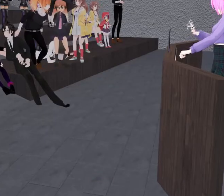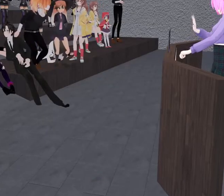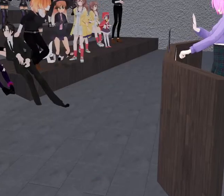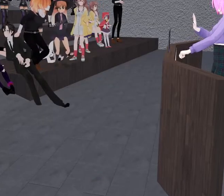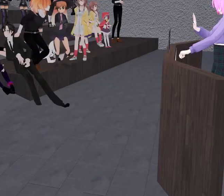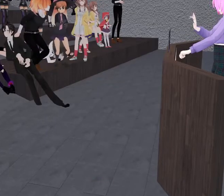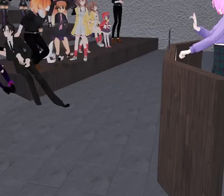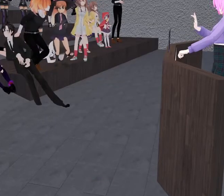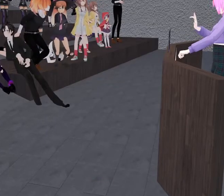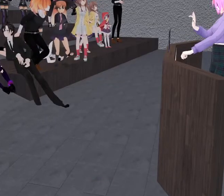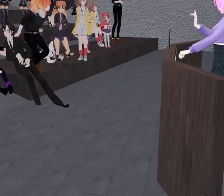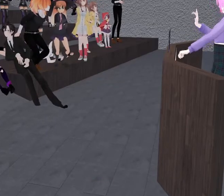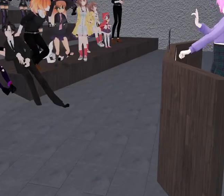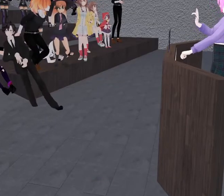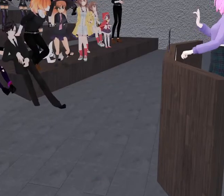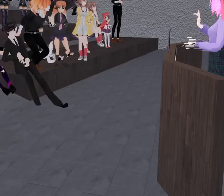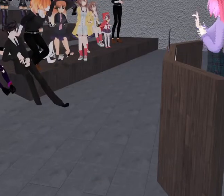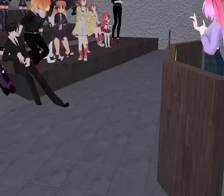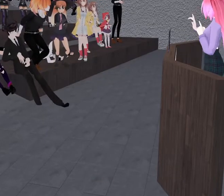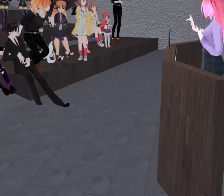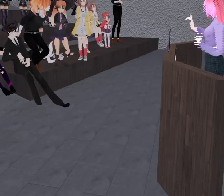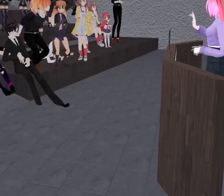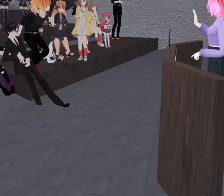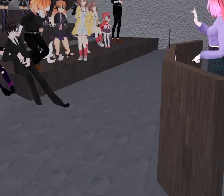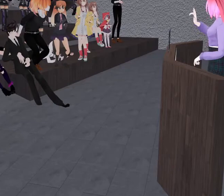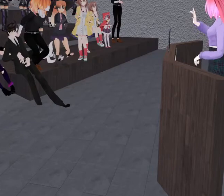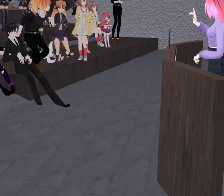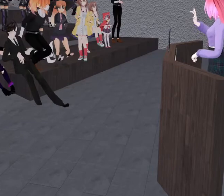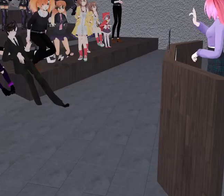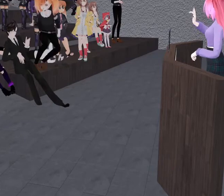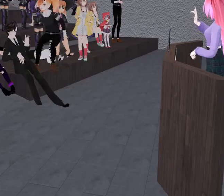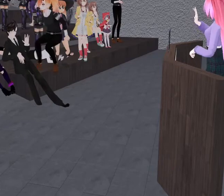waggling. No, are you serious? 25? Yes.